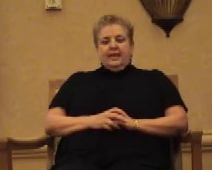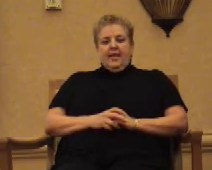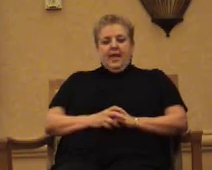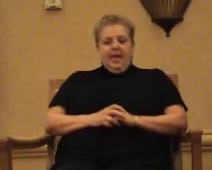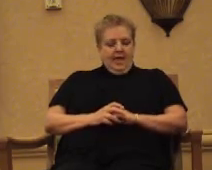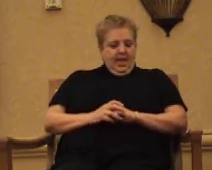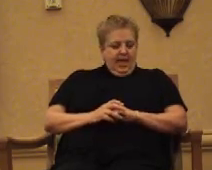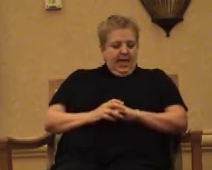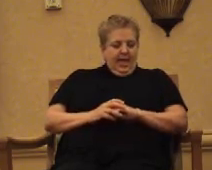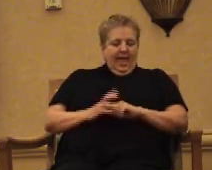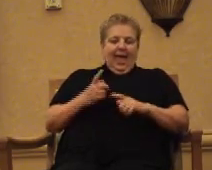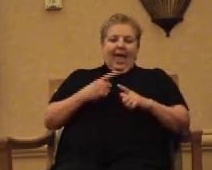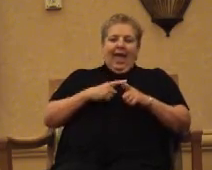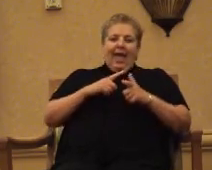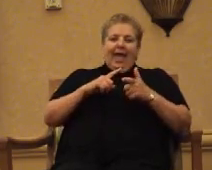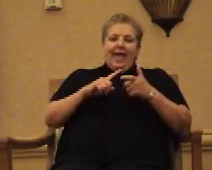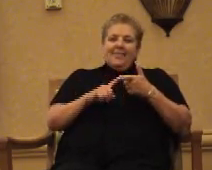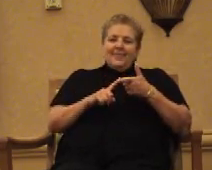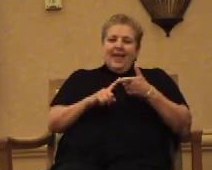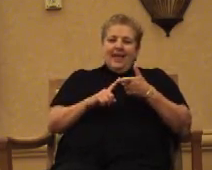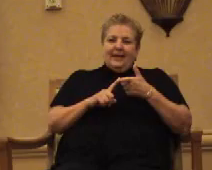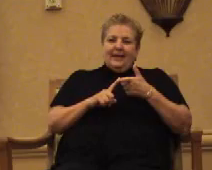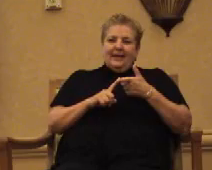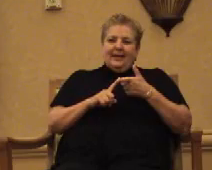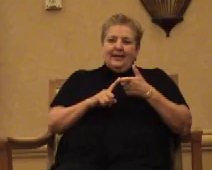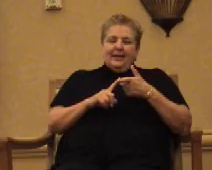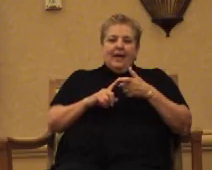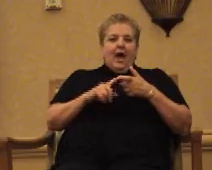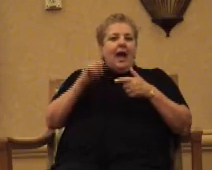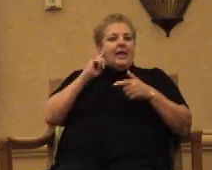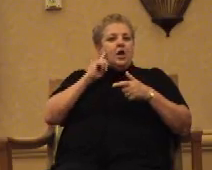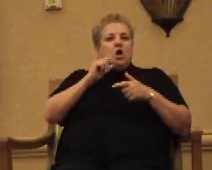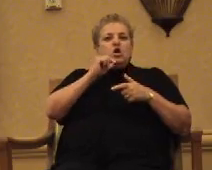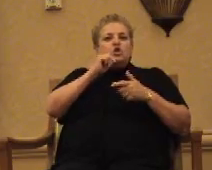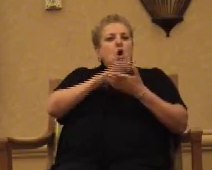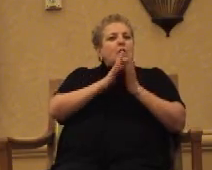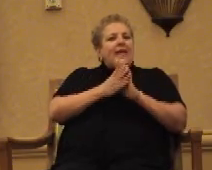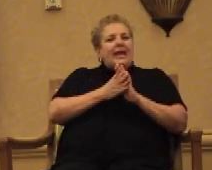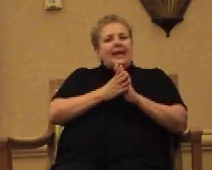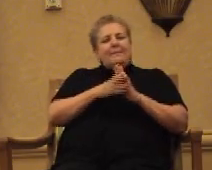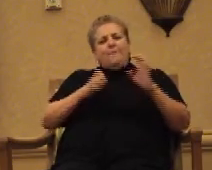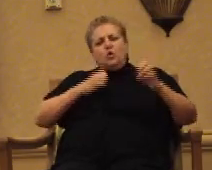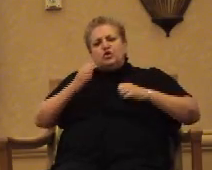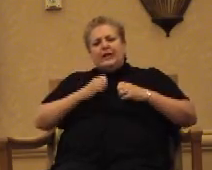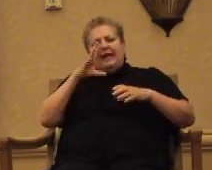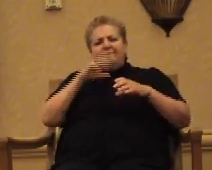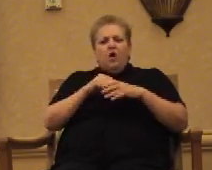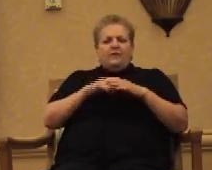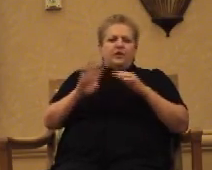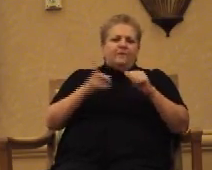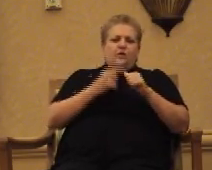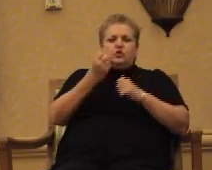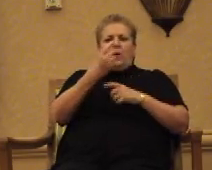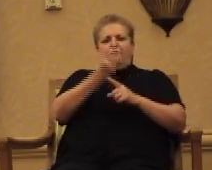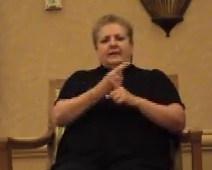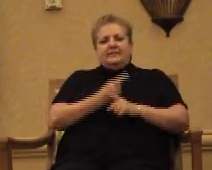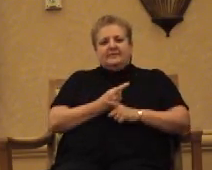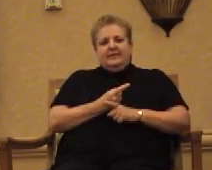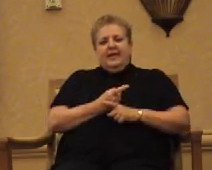And then I hear sponsors like, I hear this, don't get emotionally involved in your first 12 months. Well, come on, I know what you're saying. Don't have sex. That's